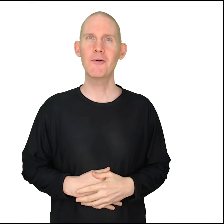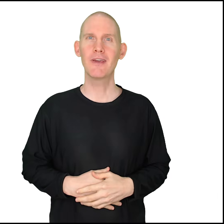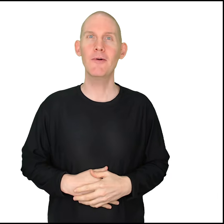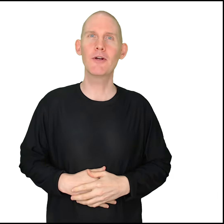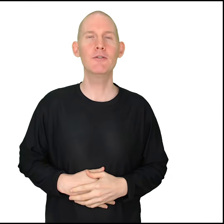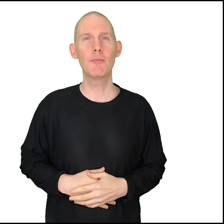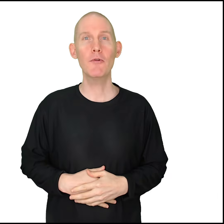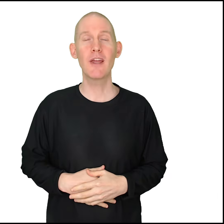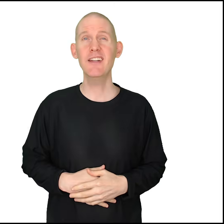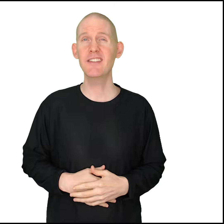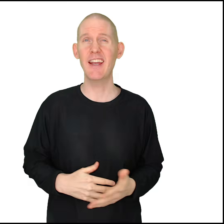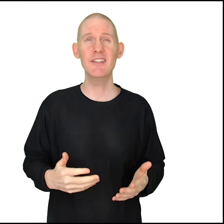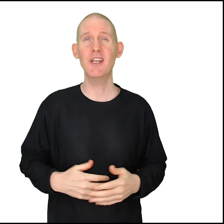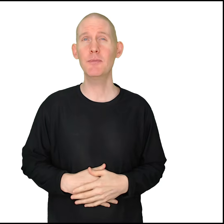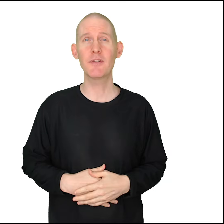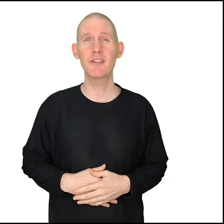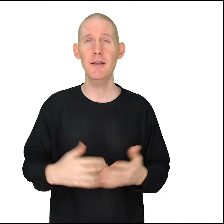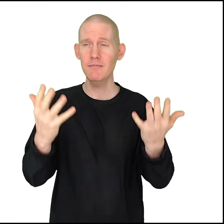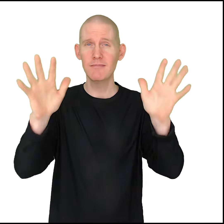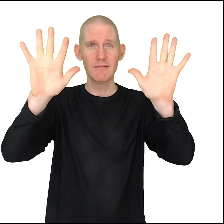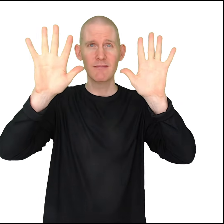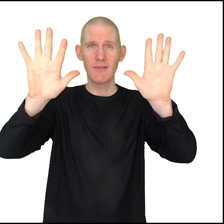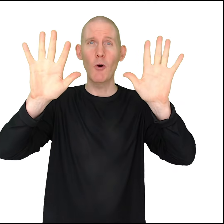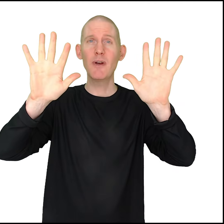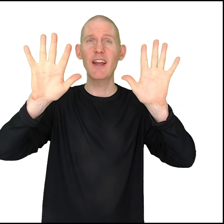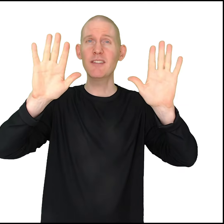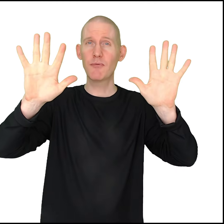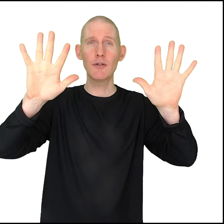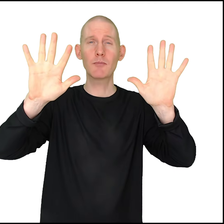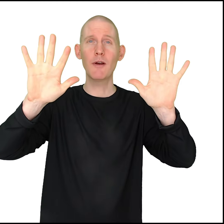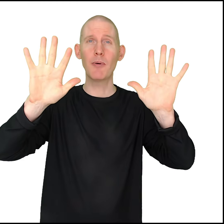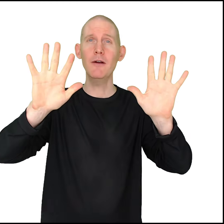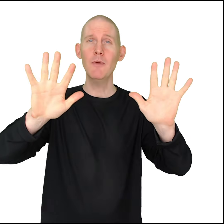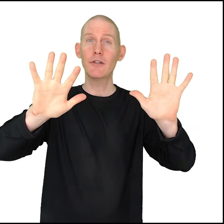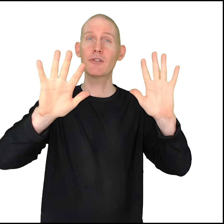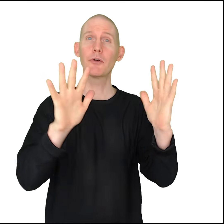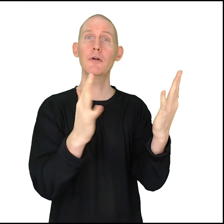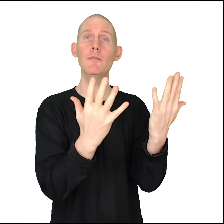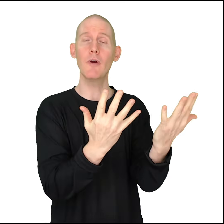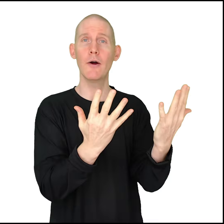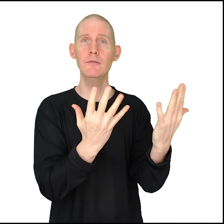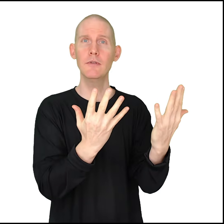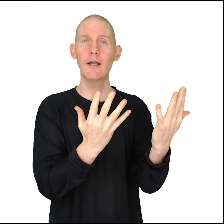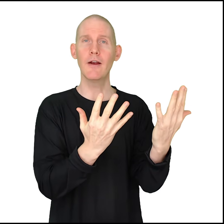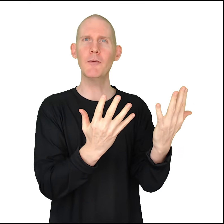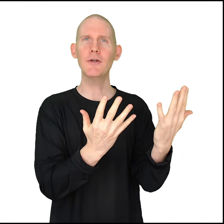Okay, we're going to use both hands and the hand shapes are the same. Open hands, fingers spread apart. Just turn them around and all we're going to do